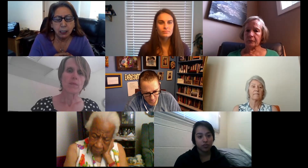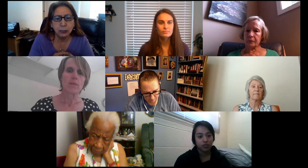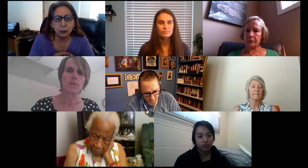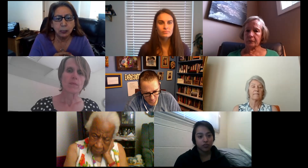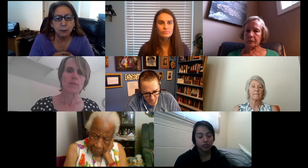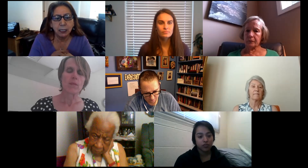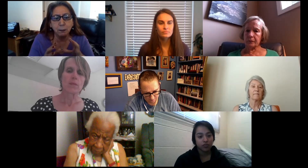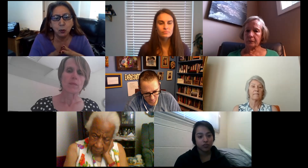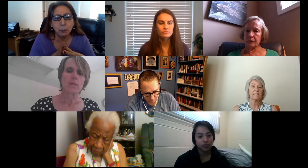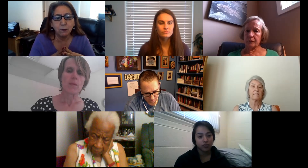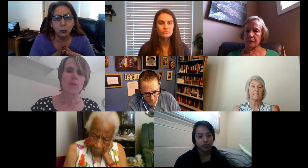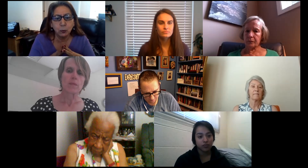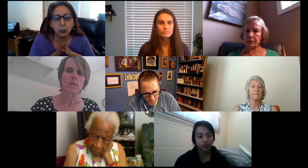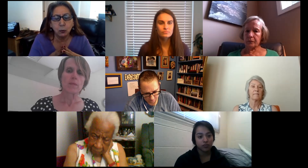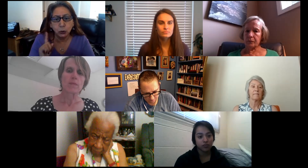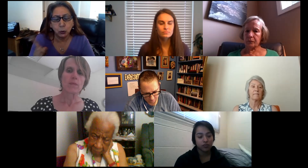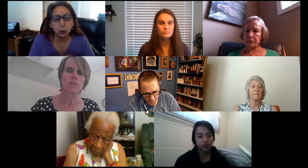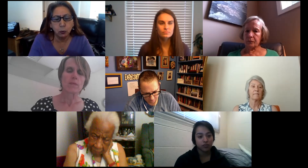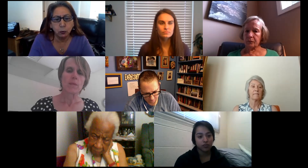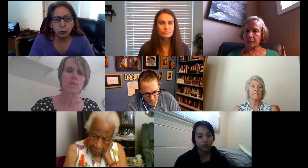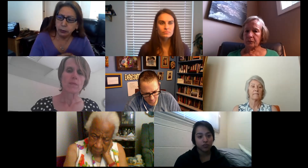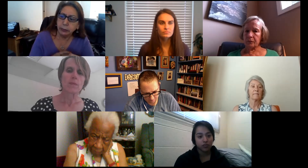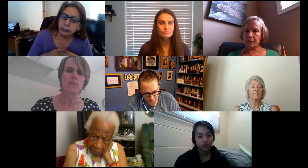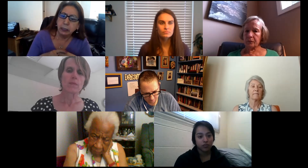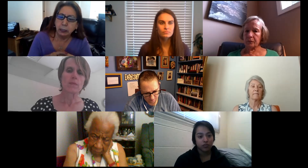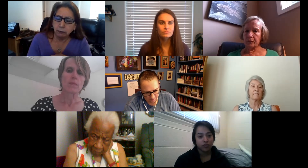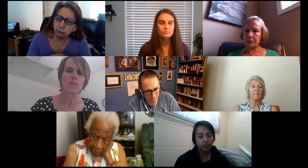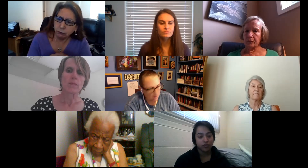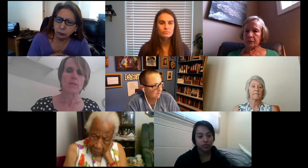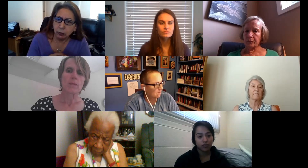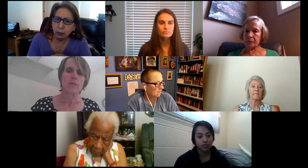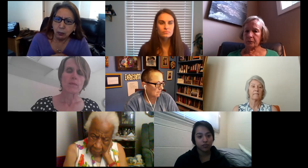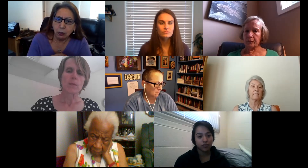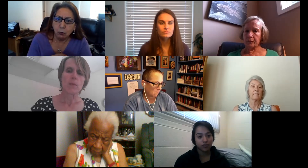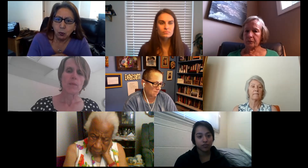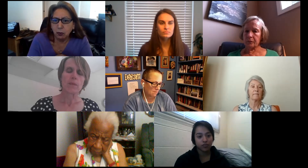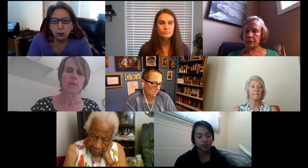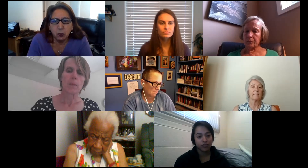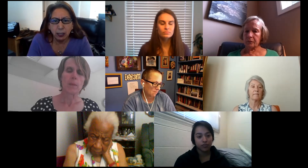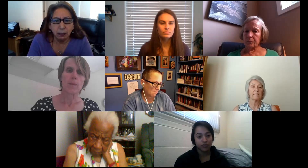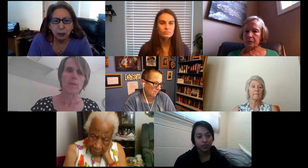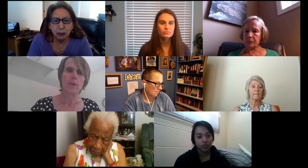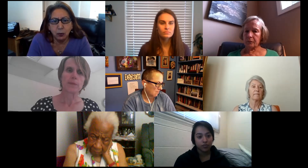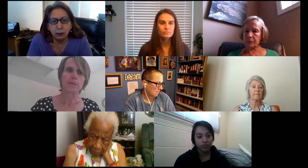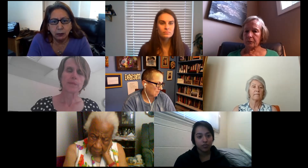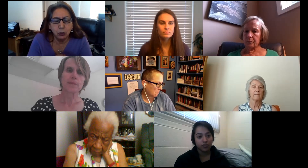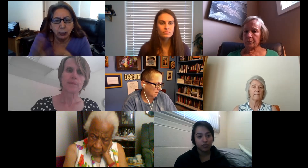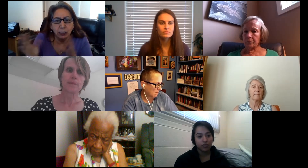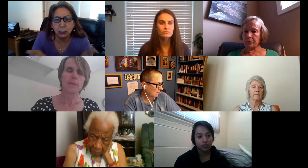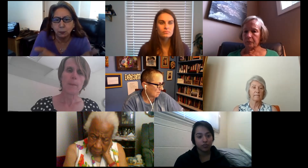He made an appointment for you. He wants you to go. I'm like, I wonder why. I mean, why usually they just